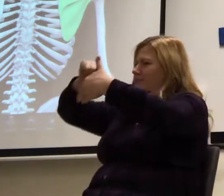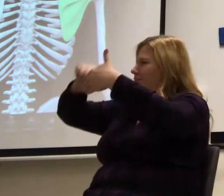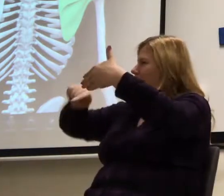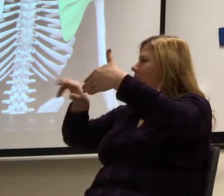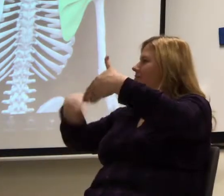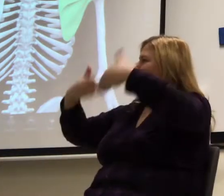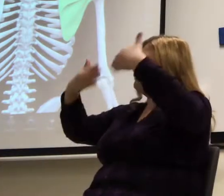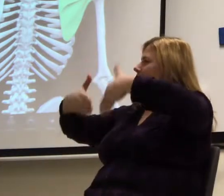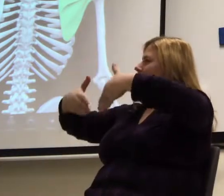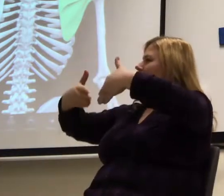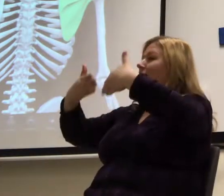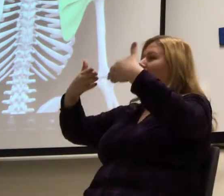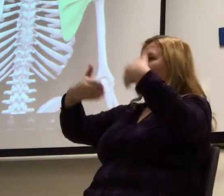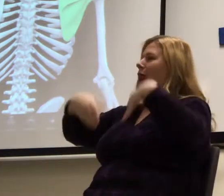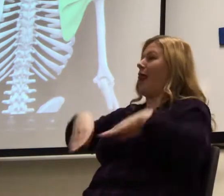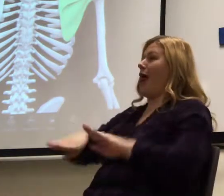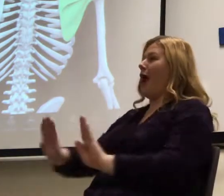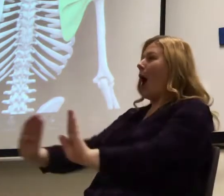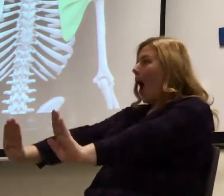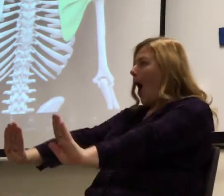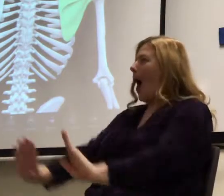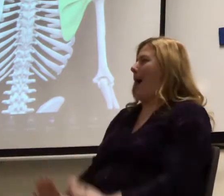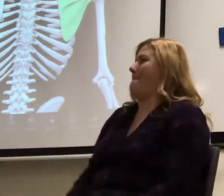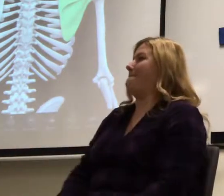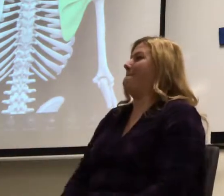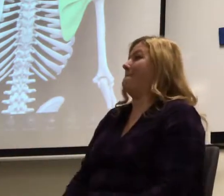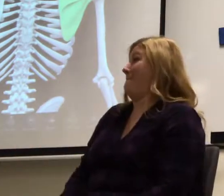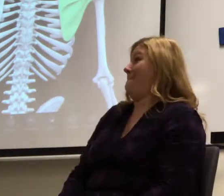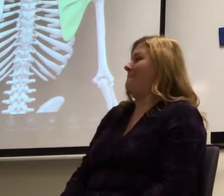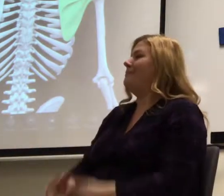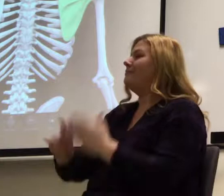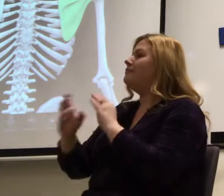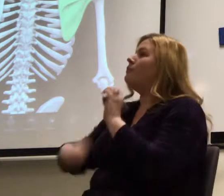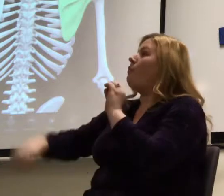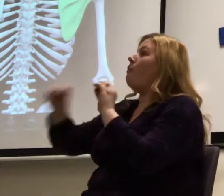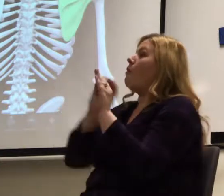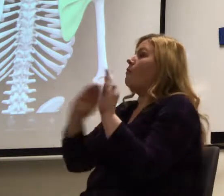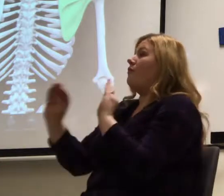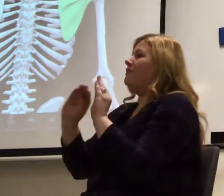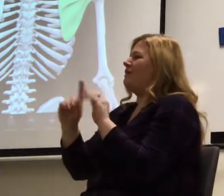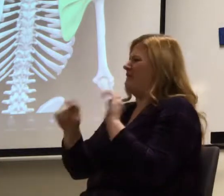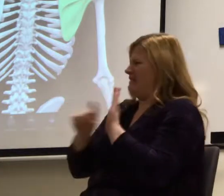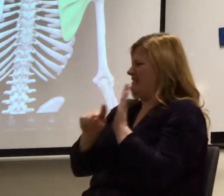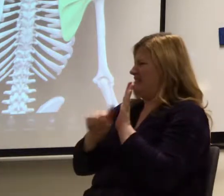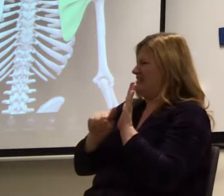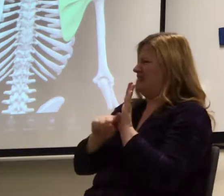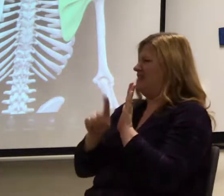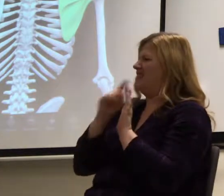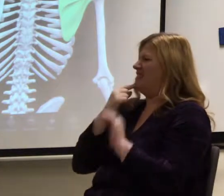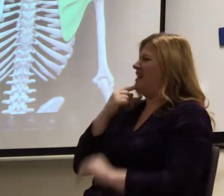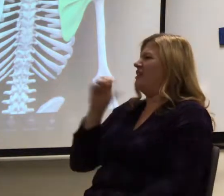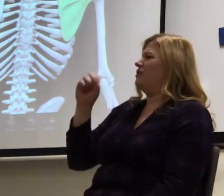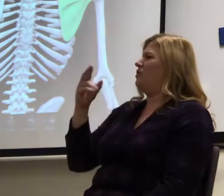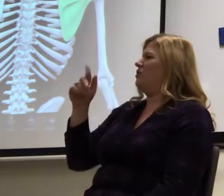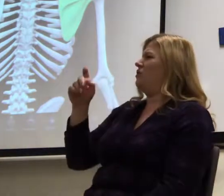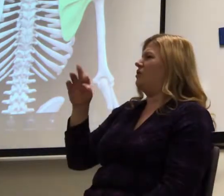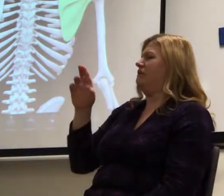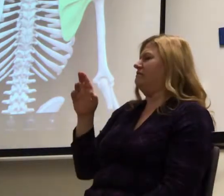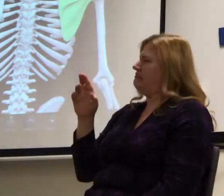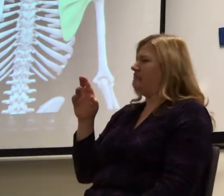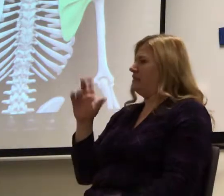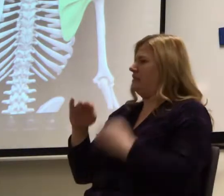And that's good. The good thing is more movement. The bad thing is that they say that the shoulder is less